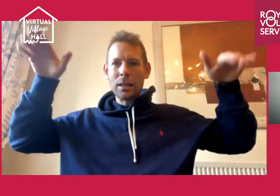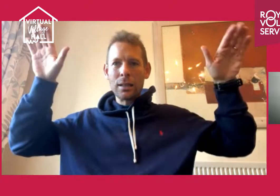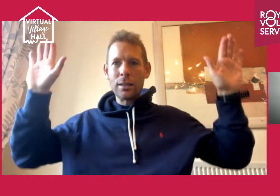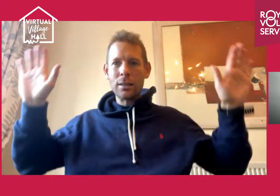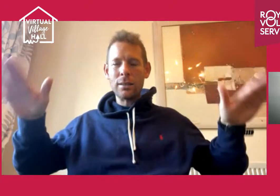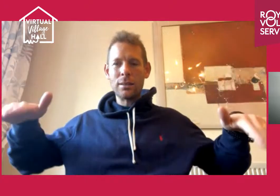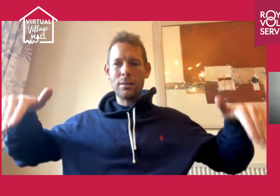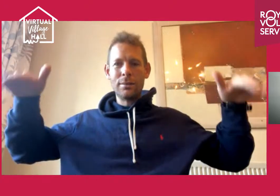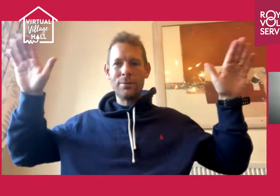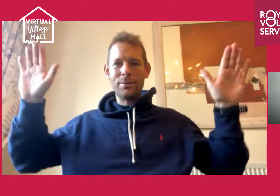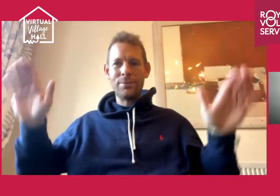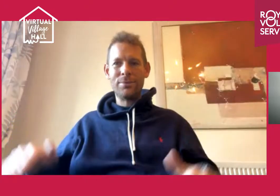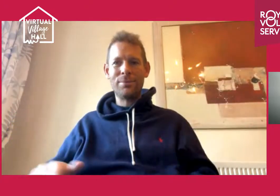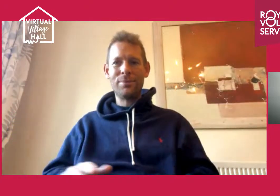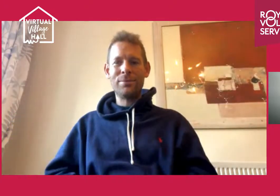Eagle.